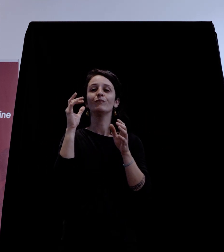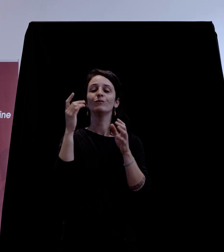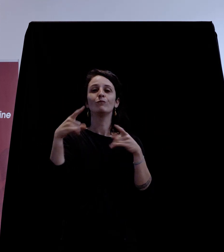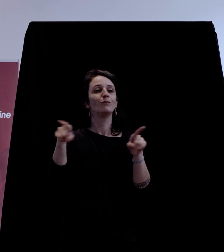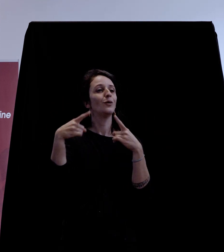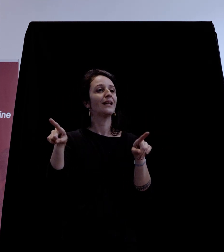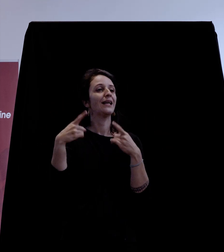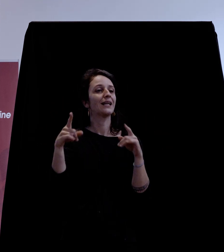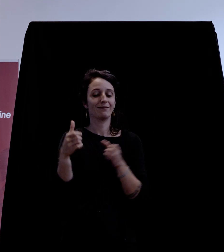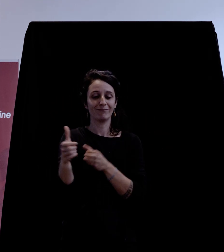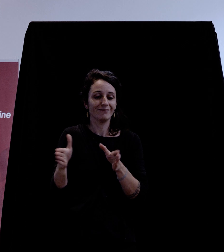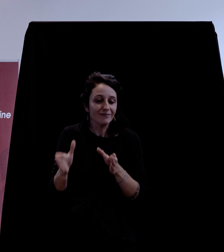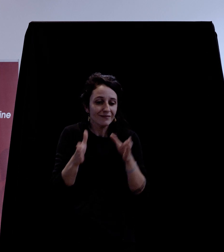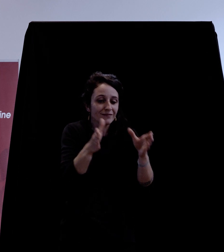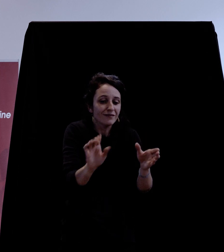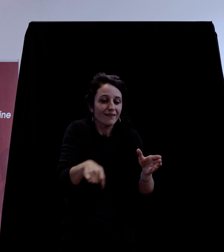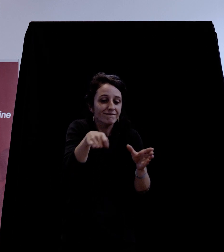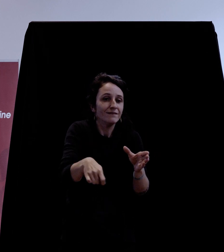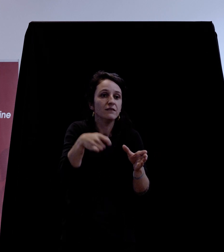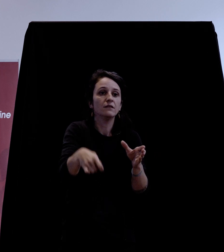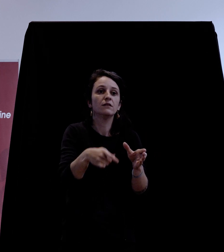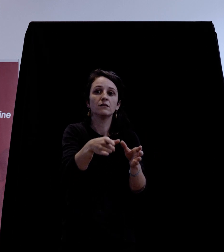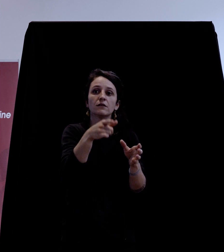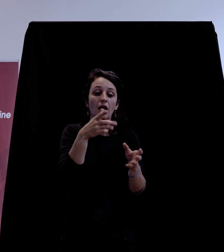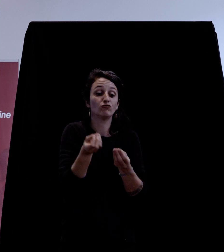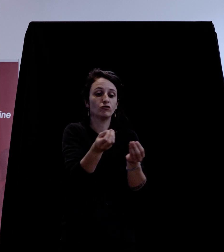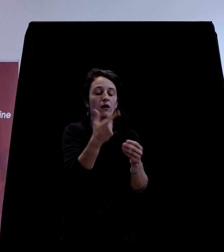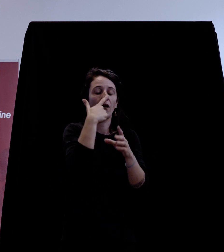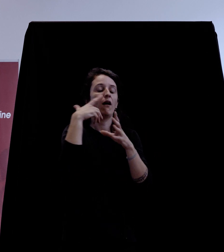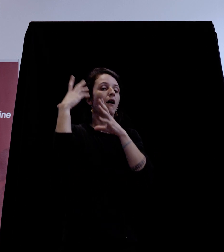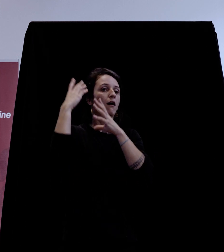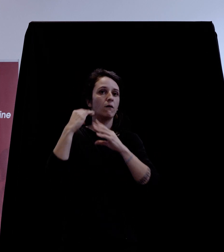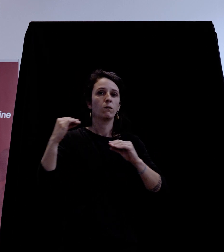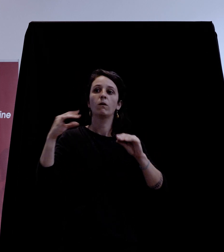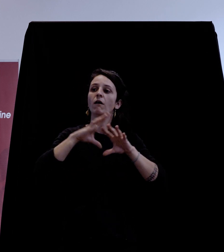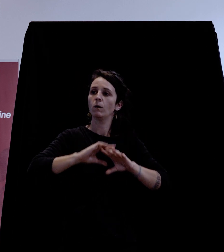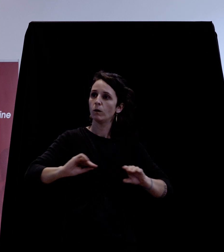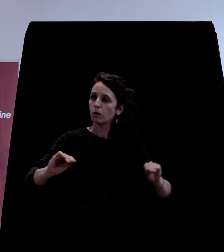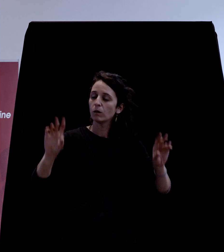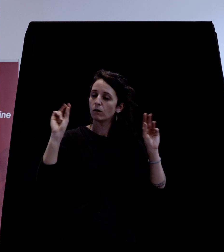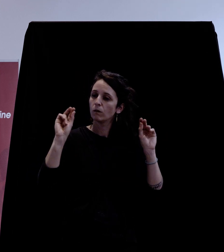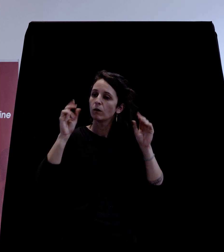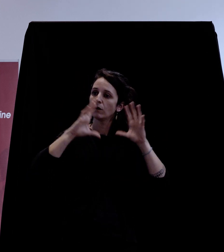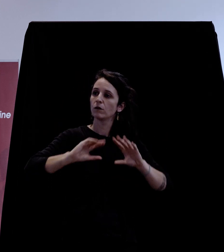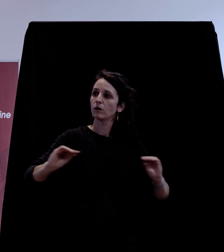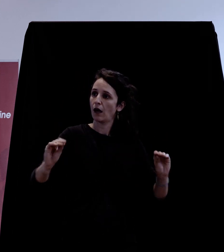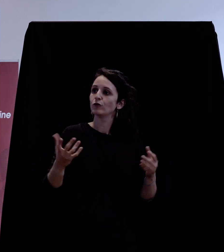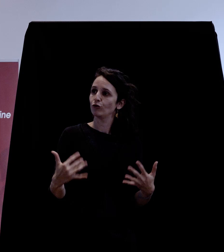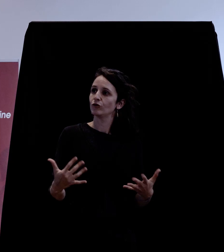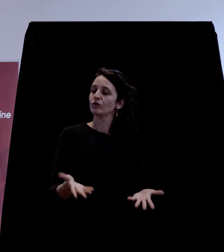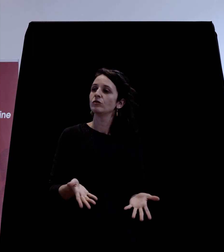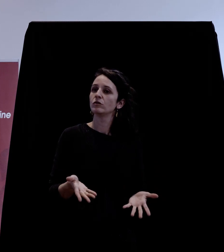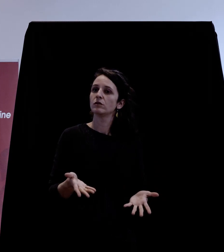him in the intensive care. Well, turns out he's completely deaf. So my winding that music box